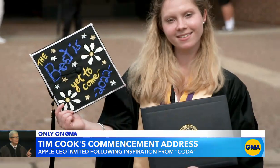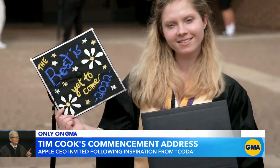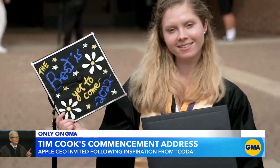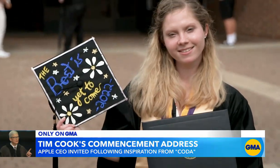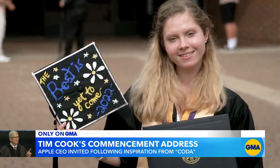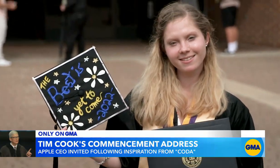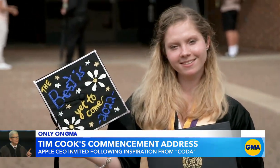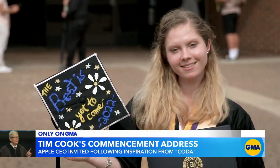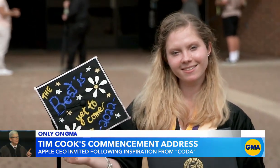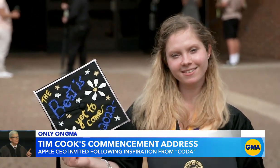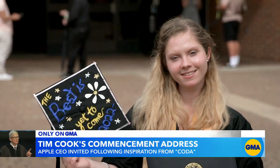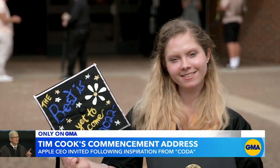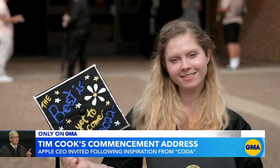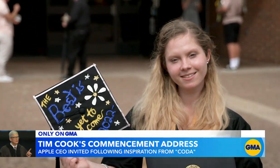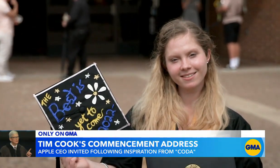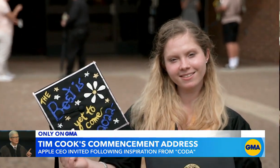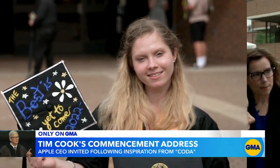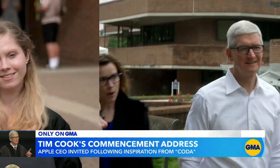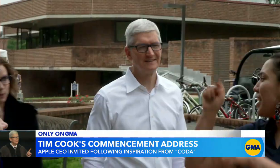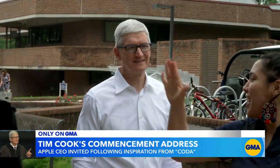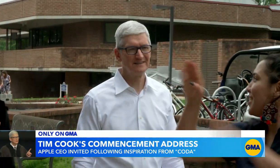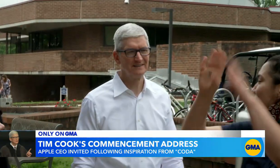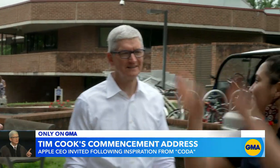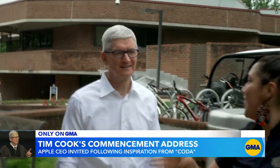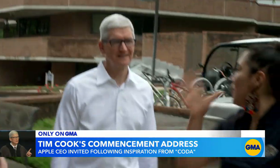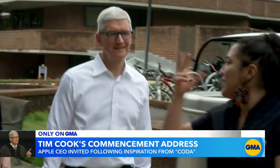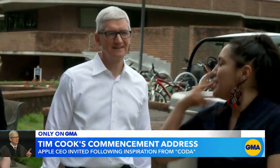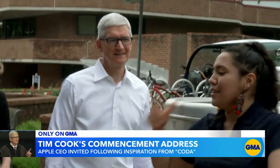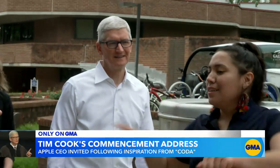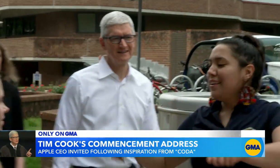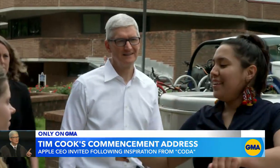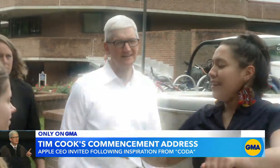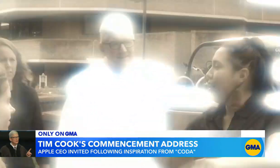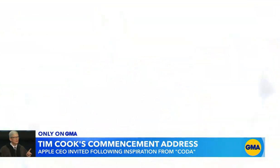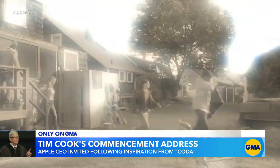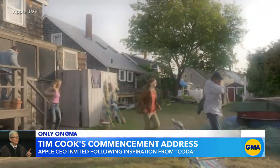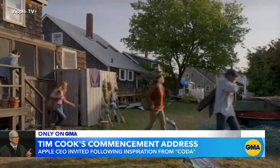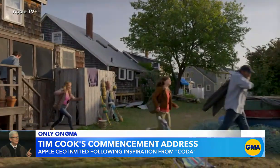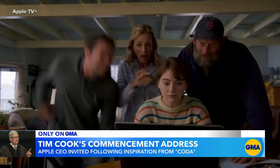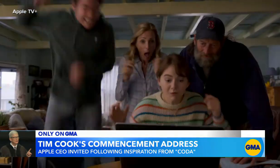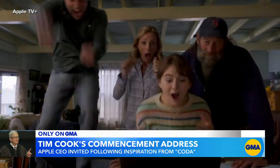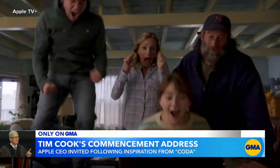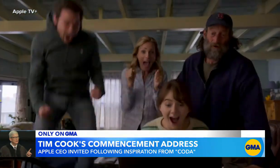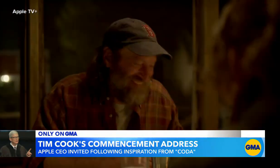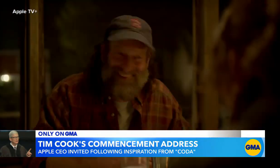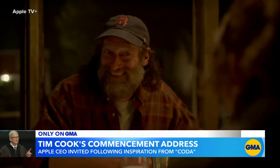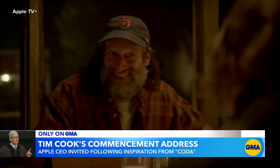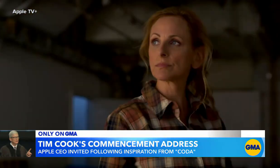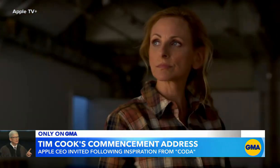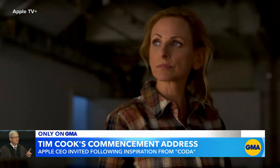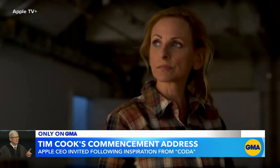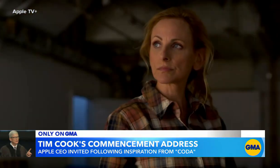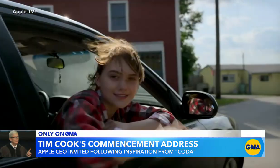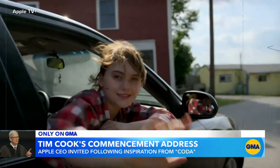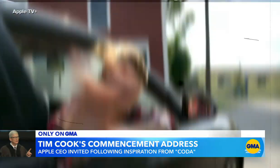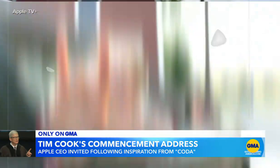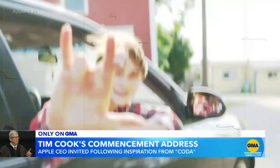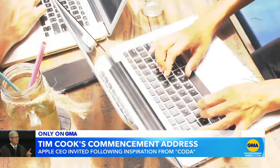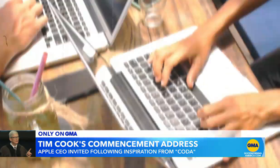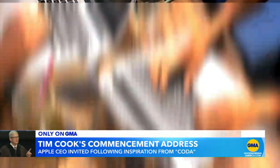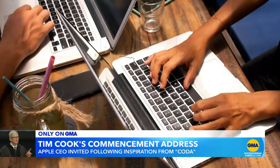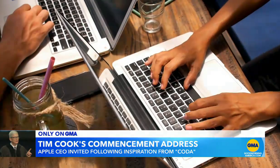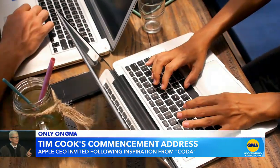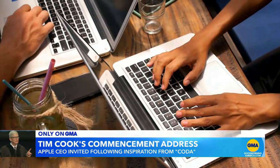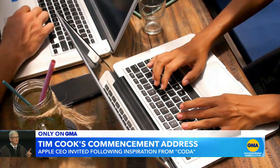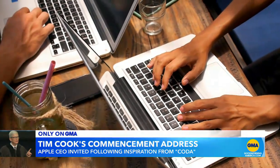Graduate Molly Fianney, the tech student inviting the tech giant to speak. Molly inspired by the Apple film Coda